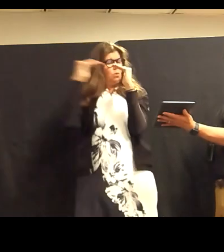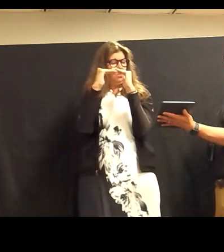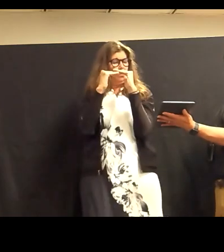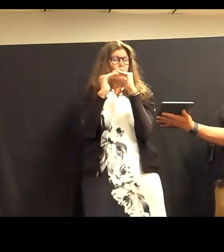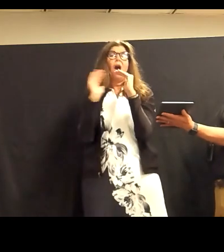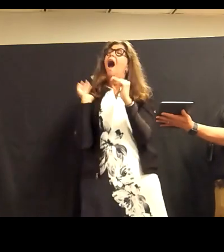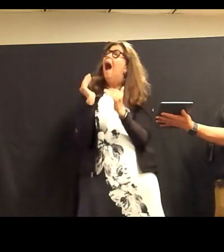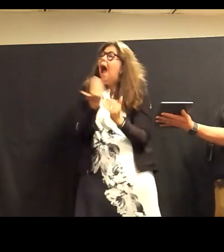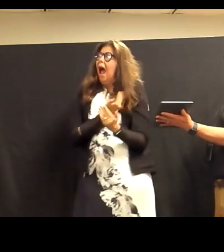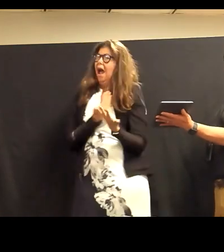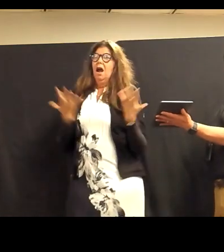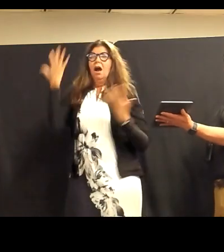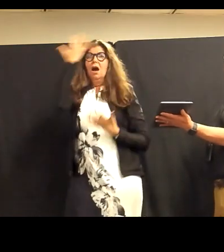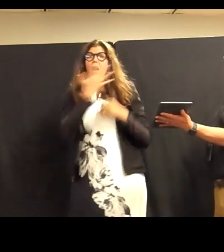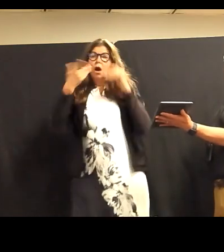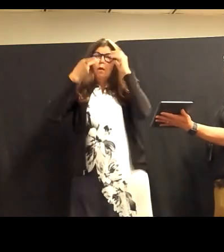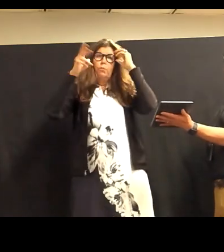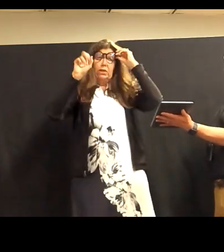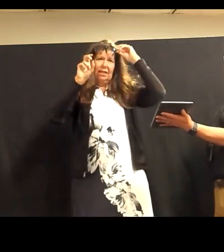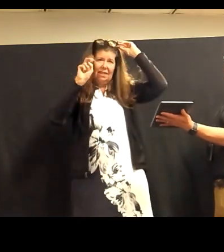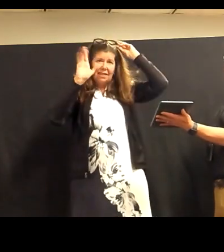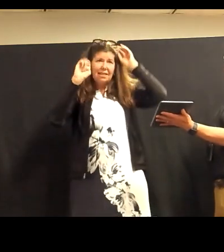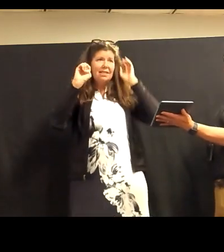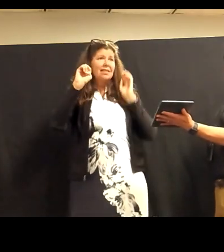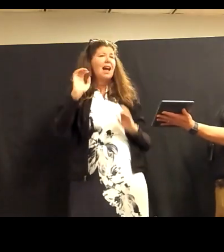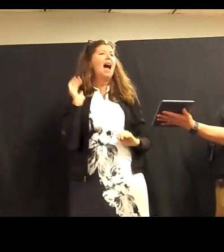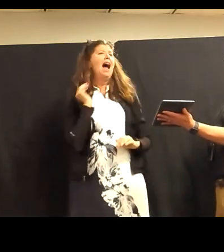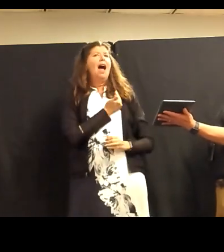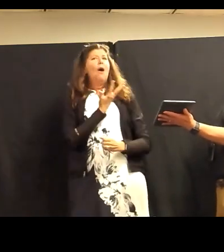I commend that. But at the same time,